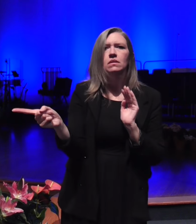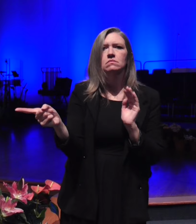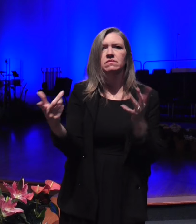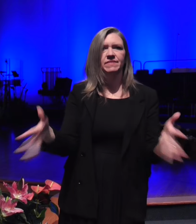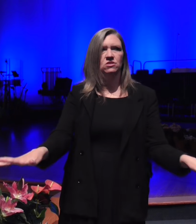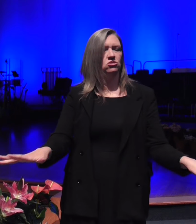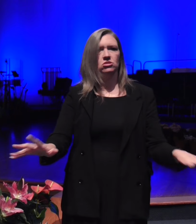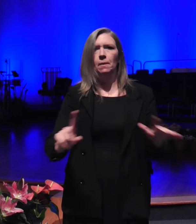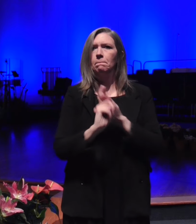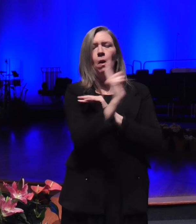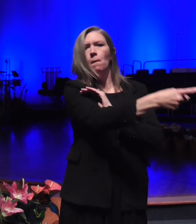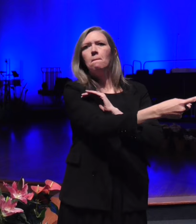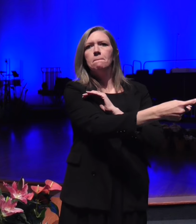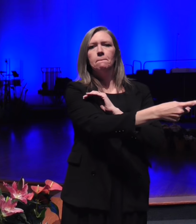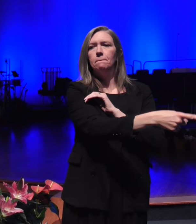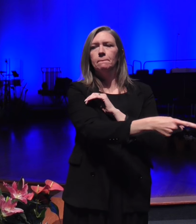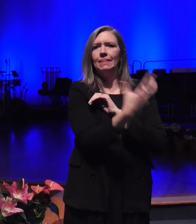Go away.